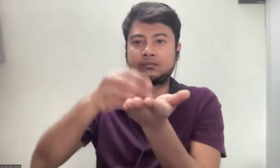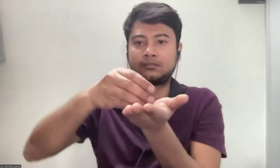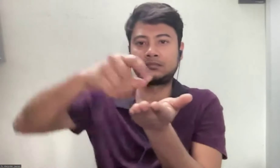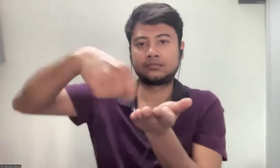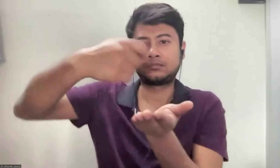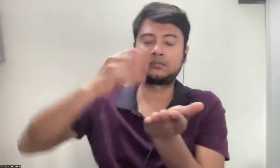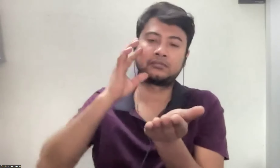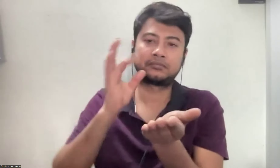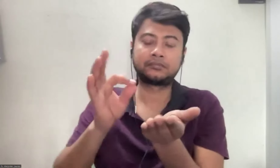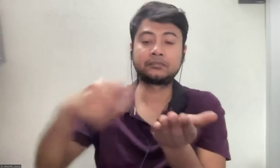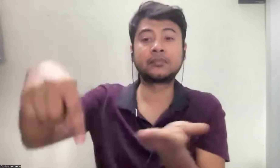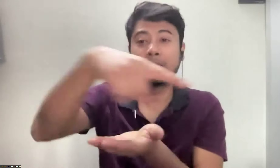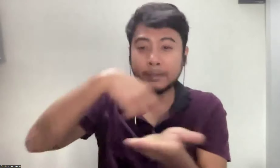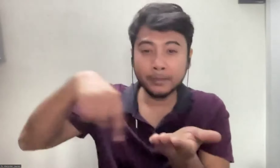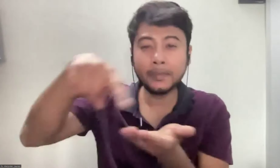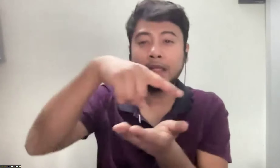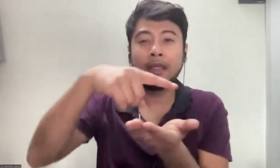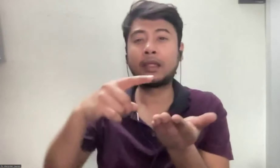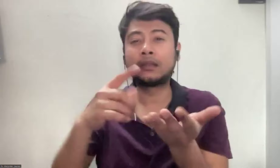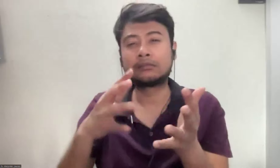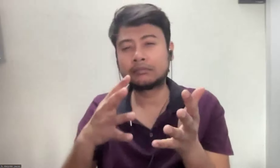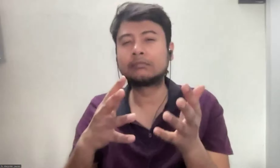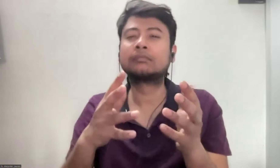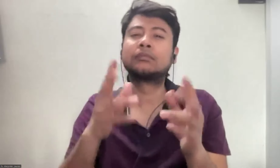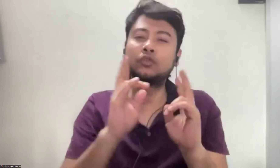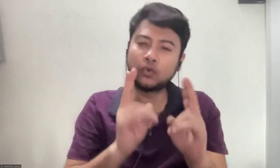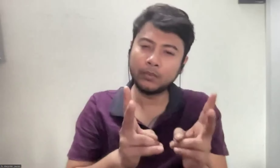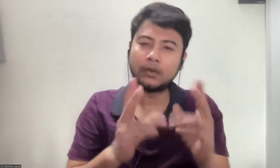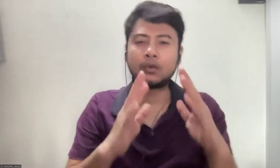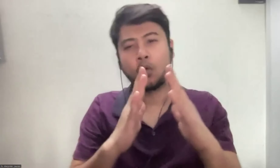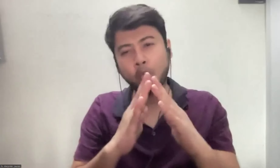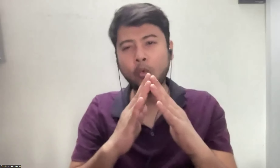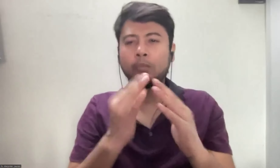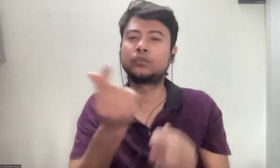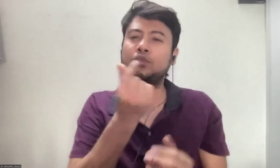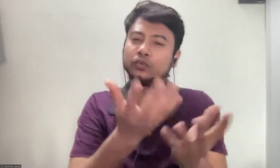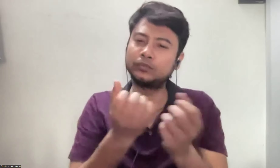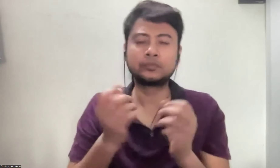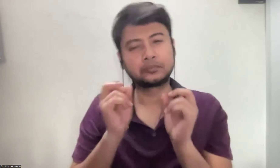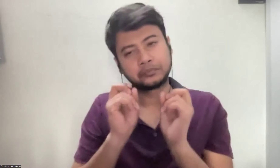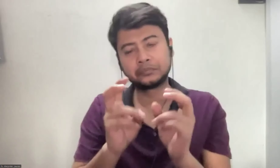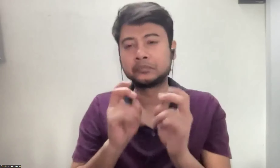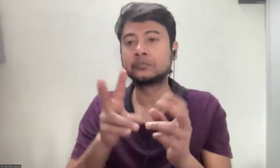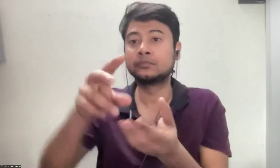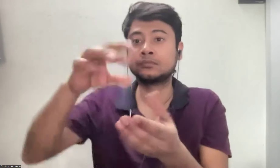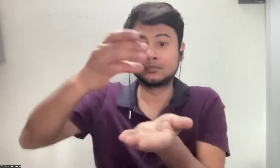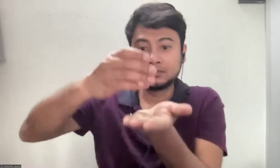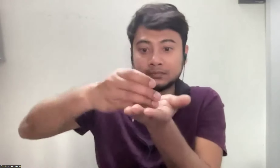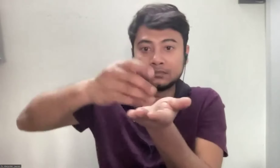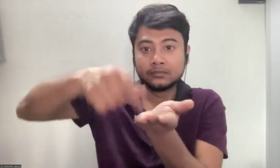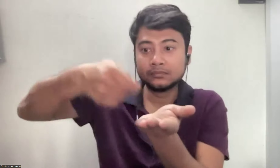so critical, but this cup is very critical. This cup every one of you must have who's planning to start Tulsi Aarti.